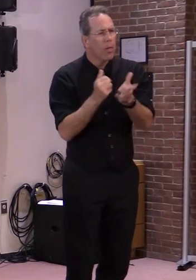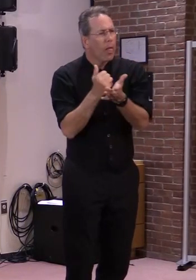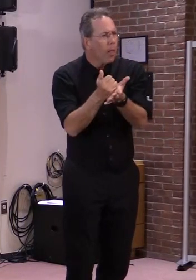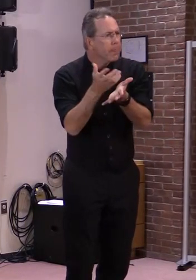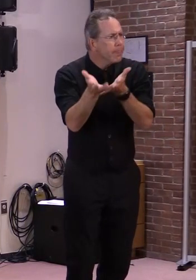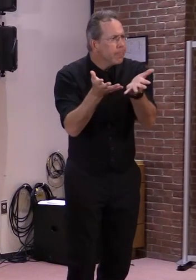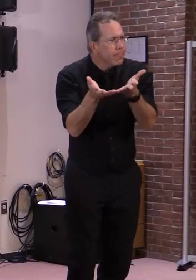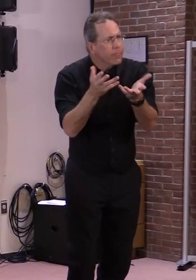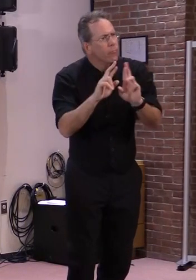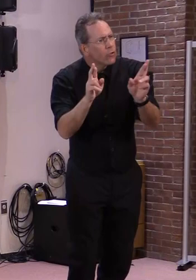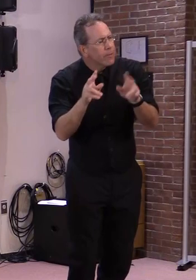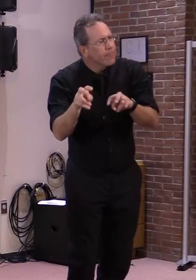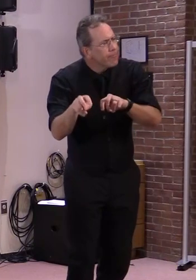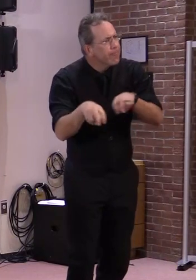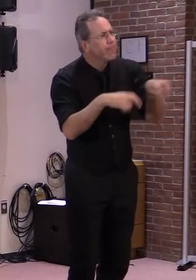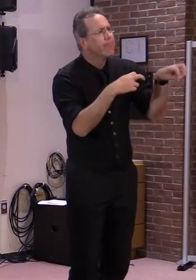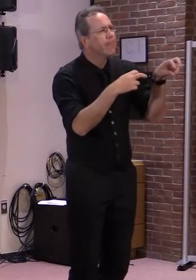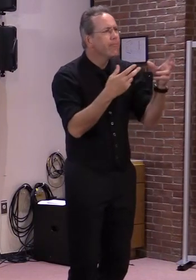it if